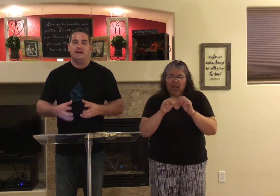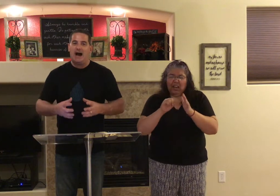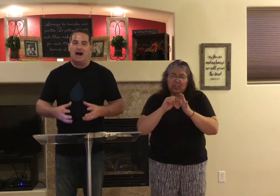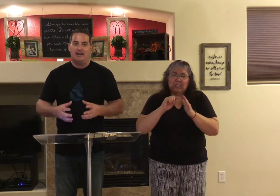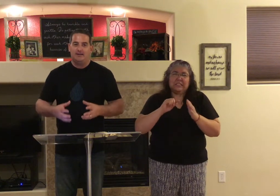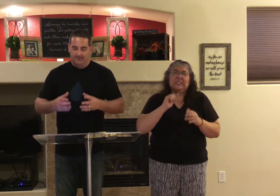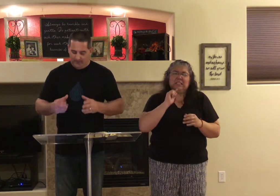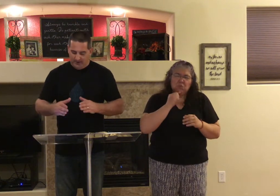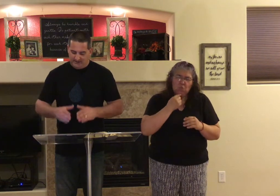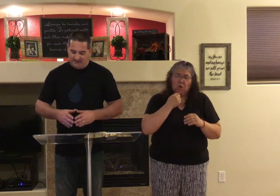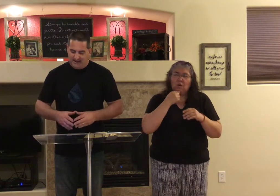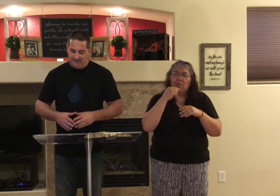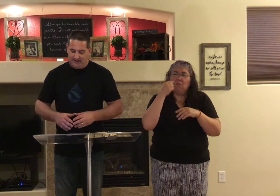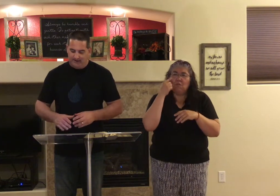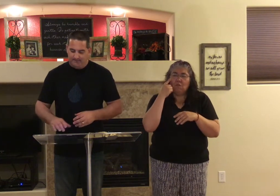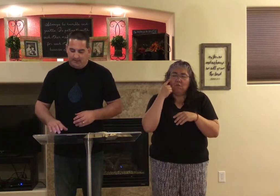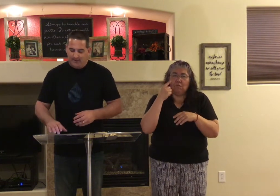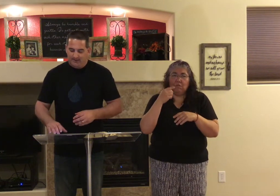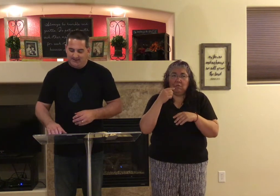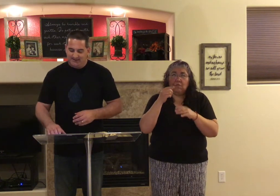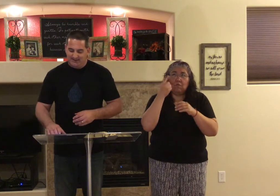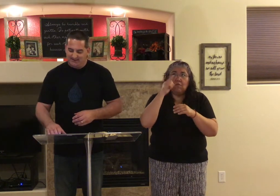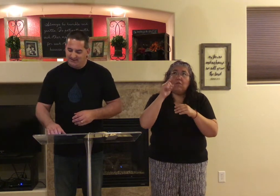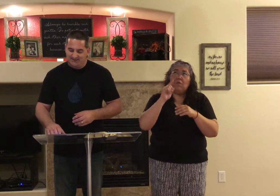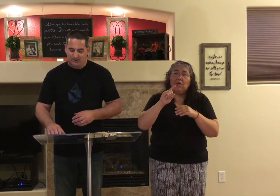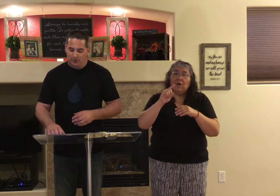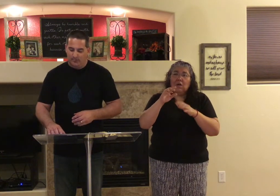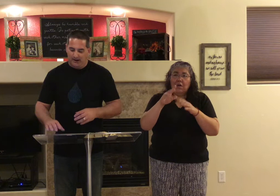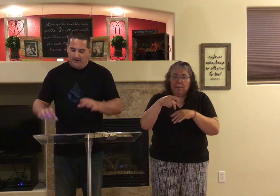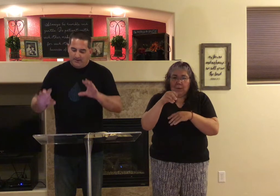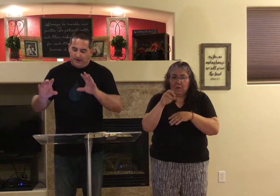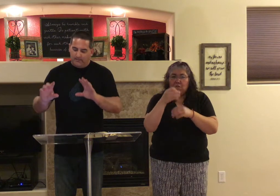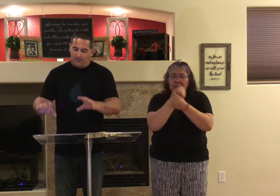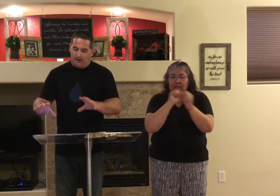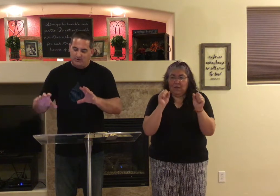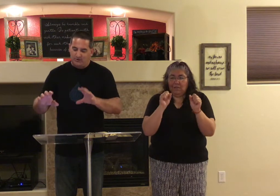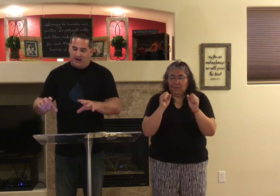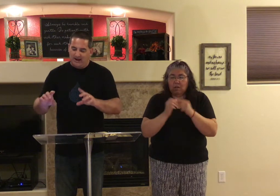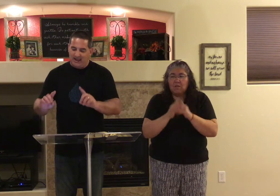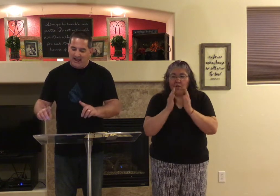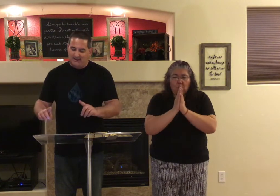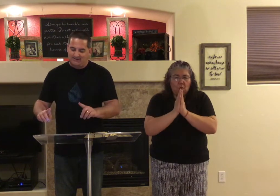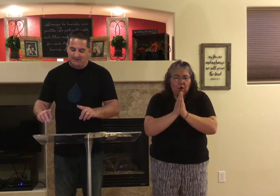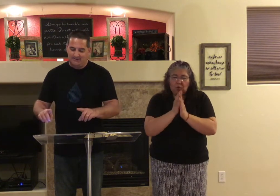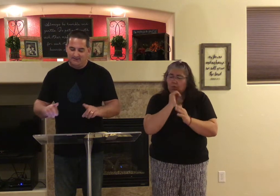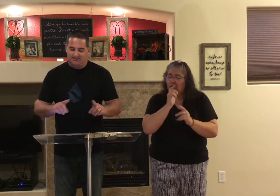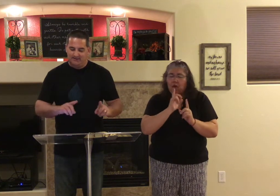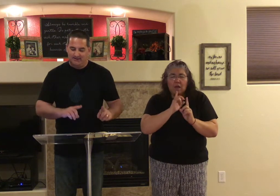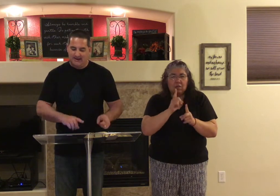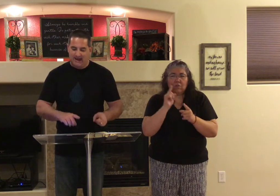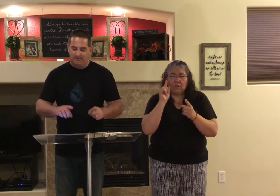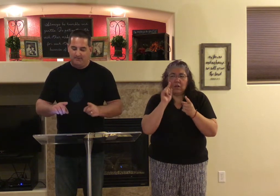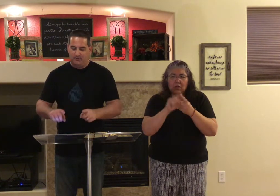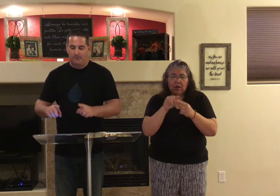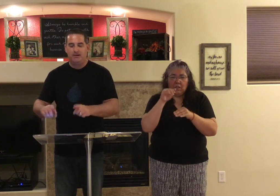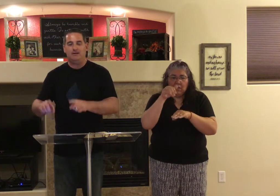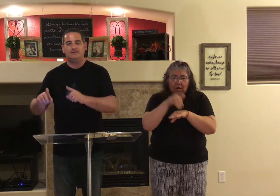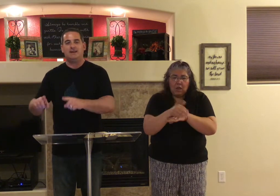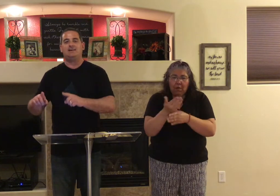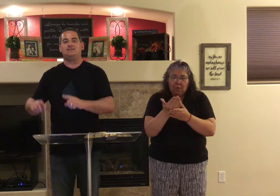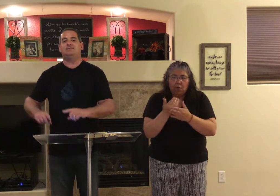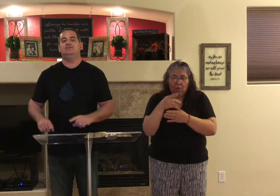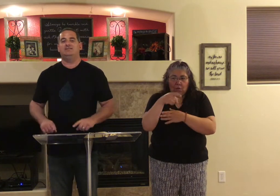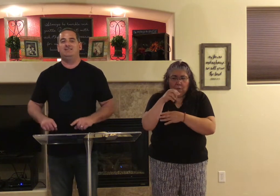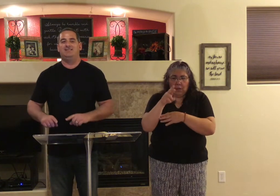to God for his safety. Listen to this. This is the cool part. Their prayers were not answered until the night before